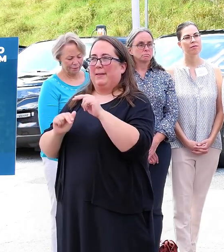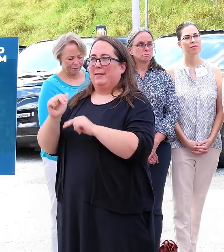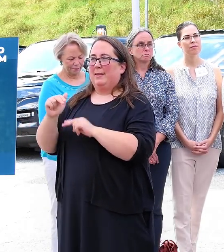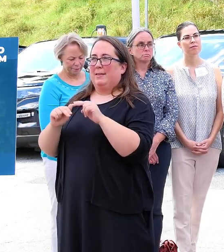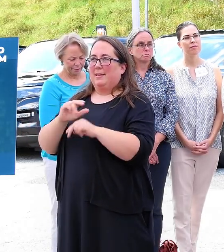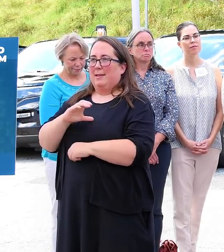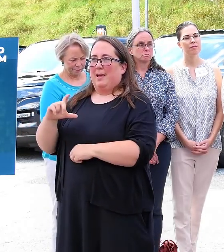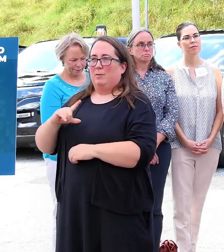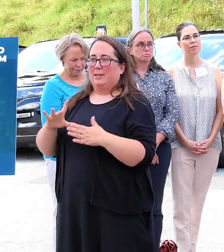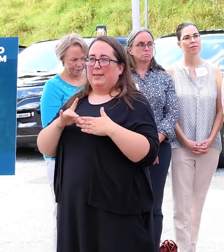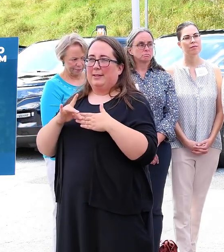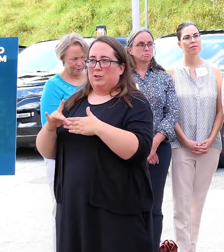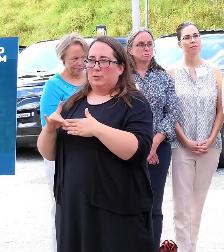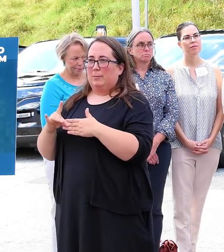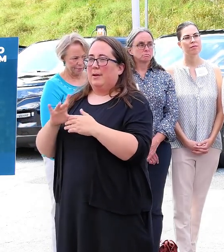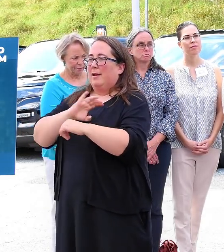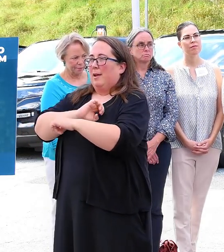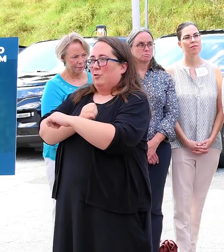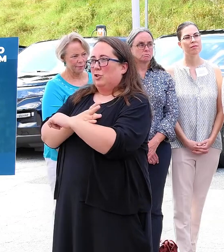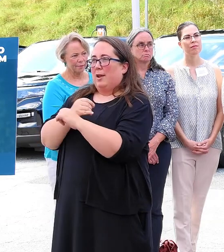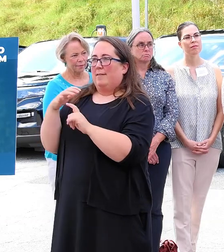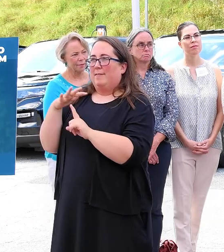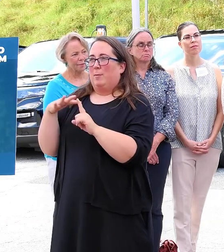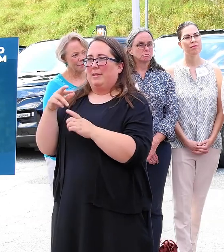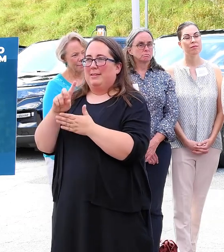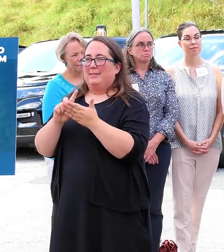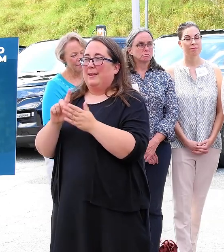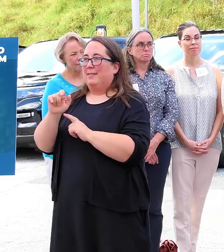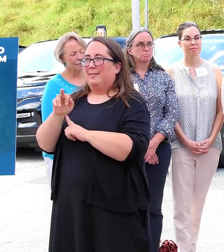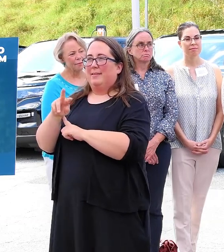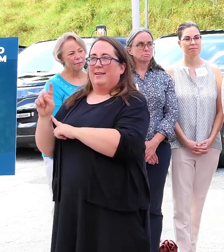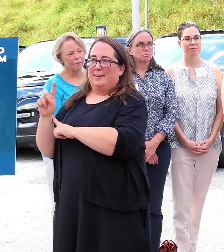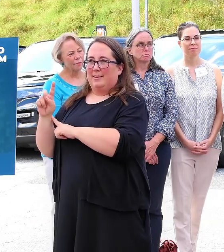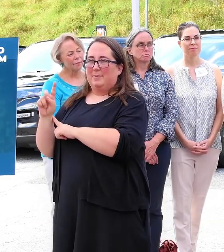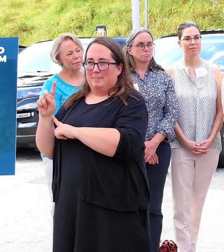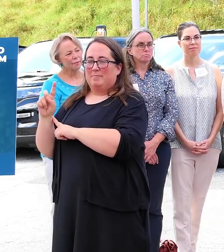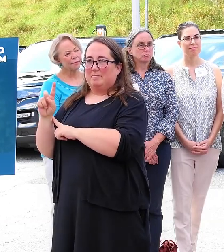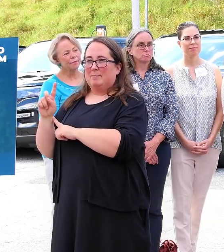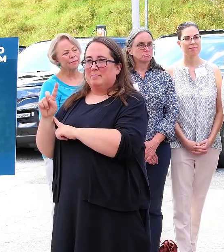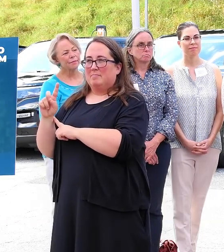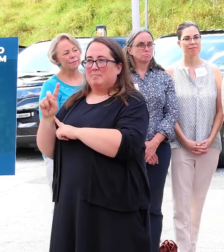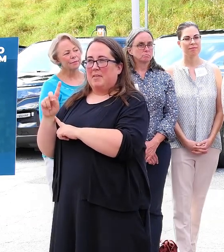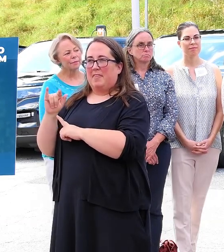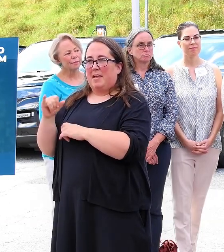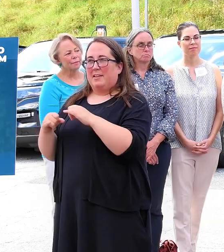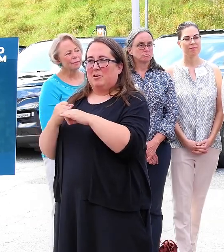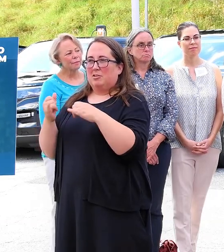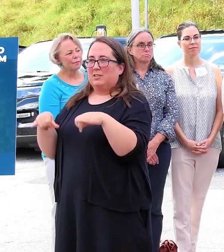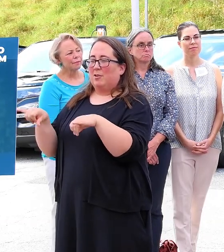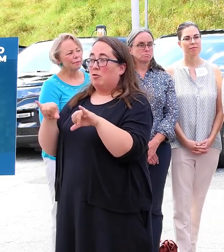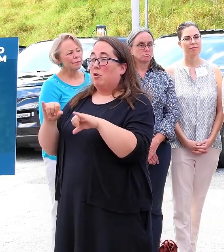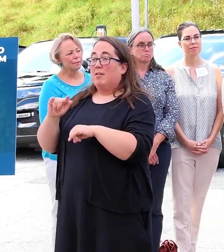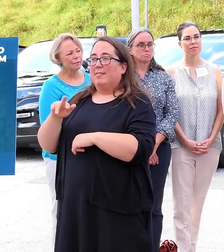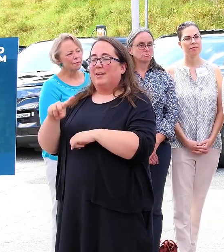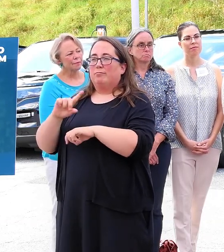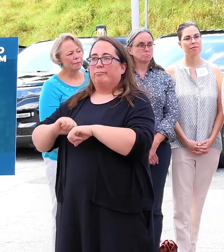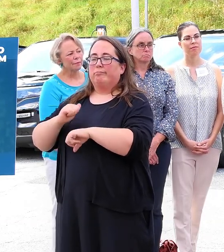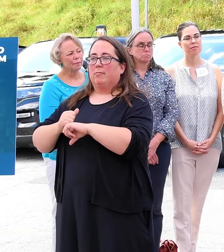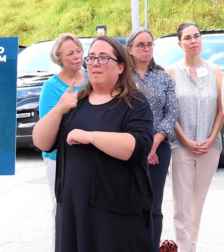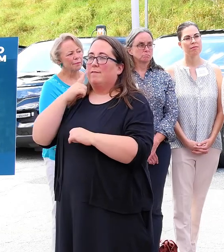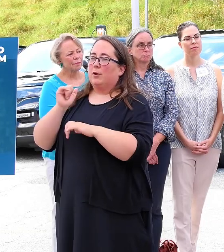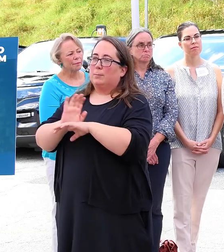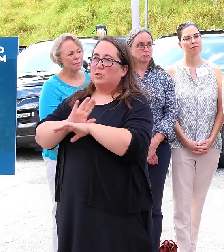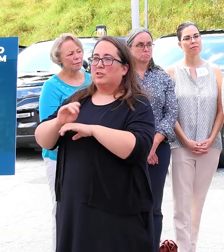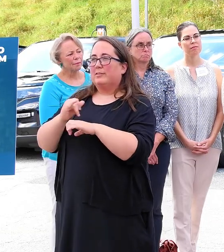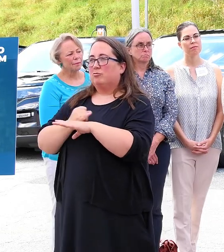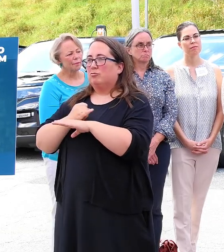Council's leadership in Energy and Environmental Design Standard, or LEED. LEED was originally created for commercial